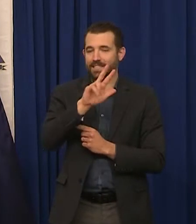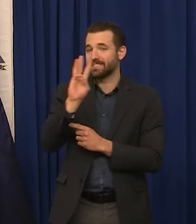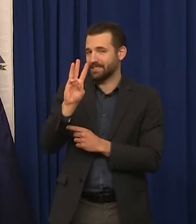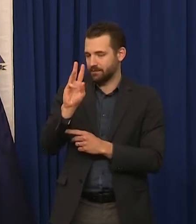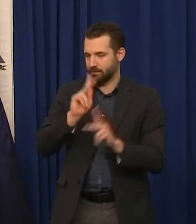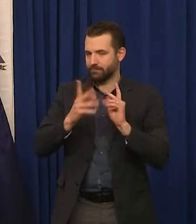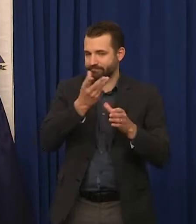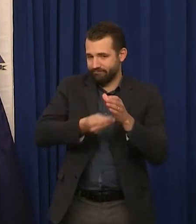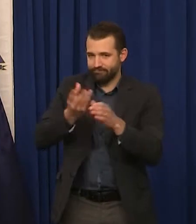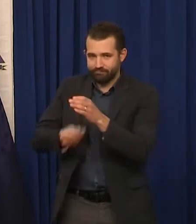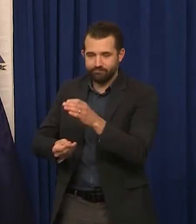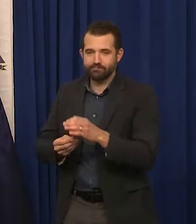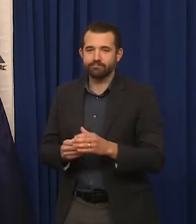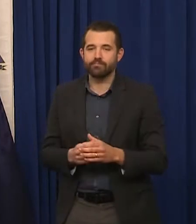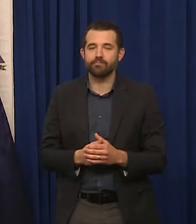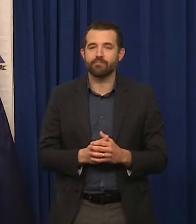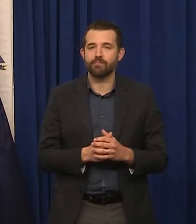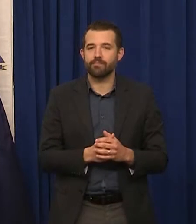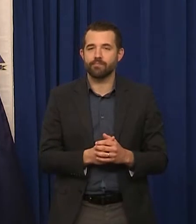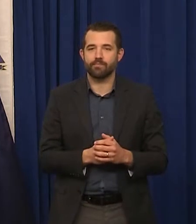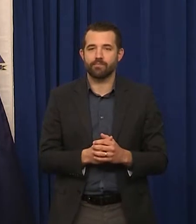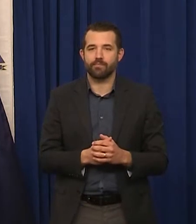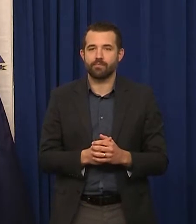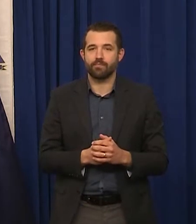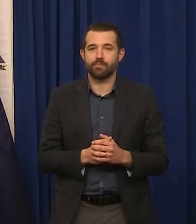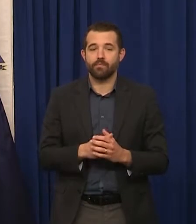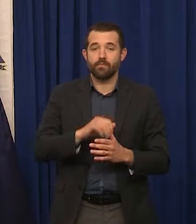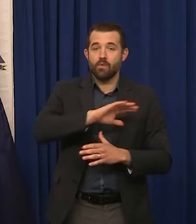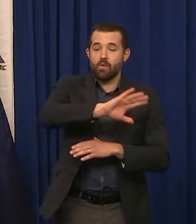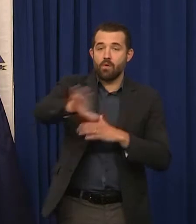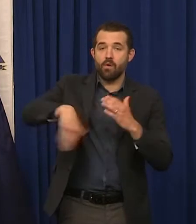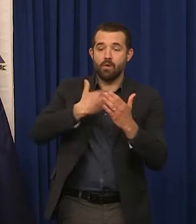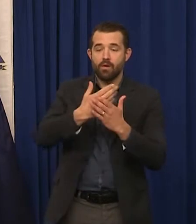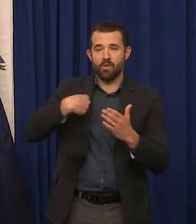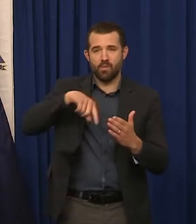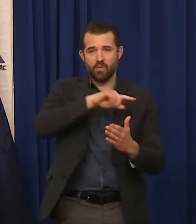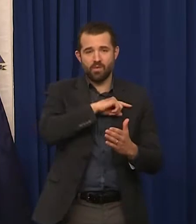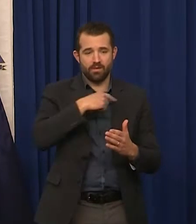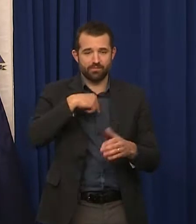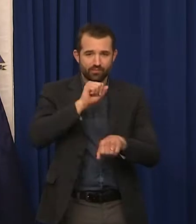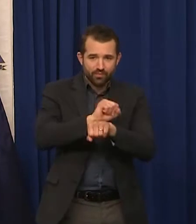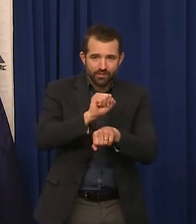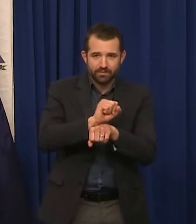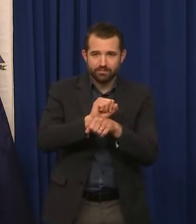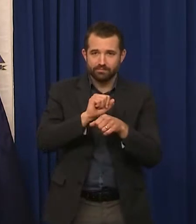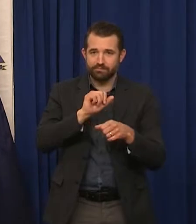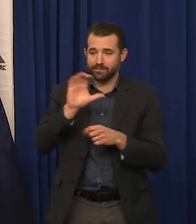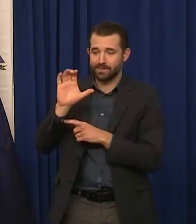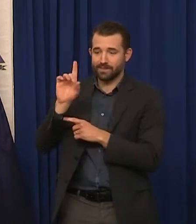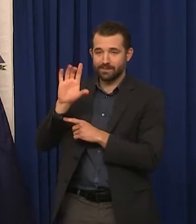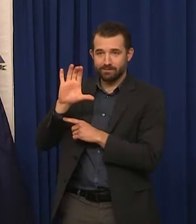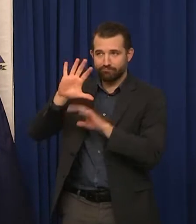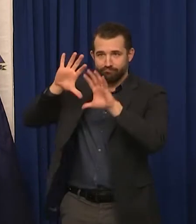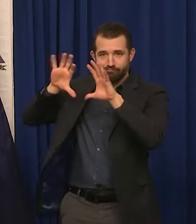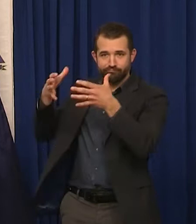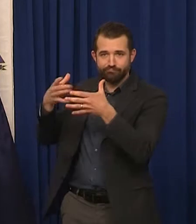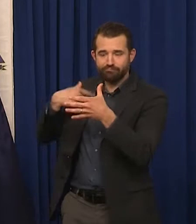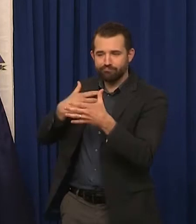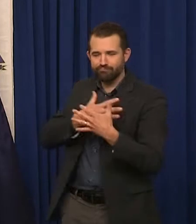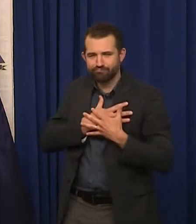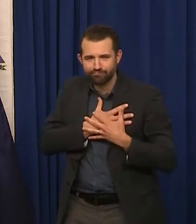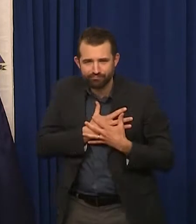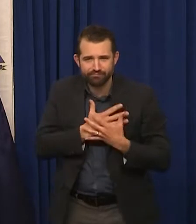Maine. And as always, all of us here at the state offer our condolences to the family of